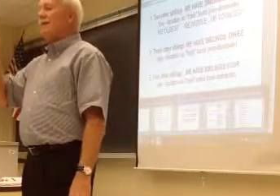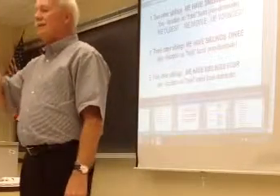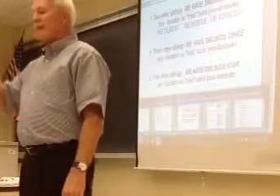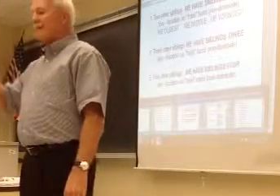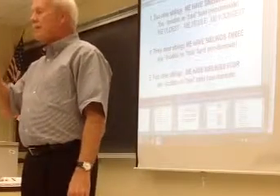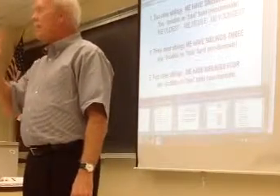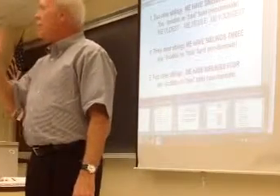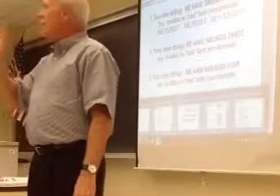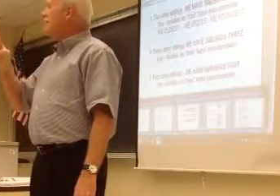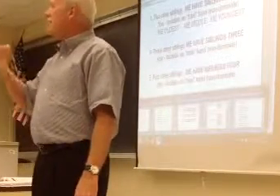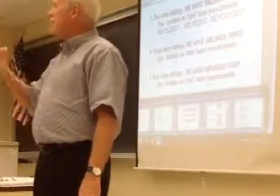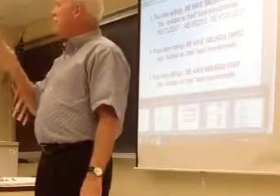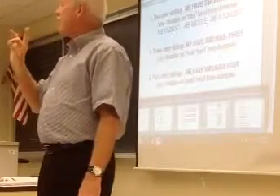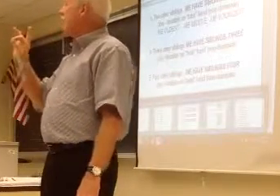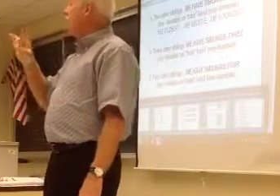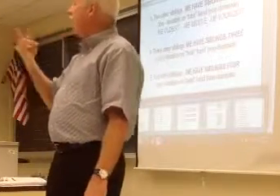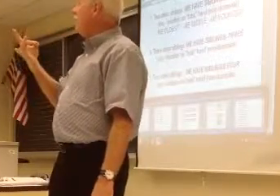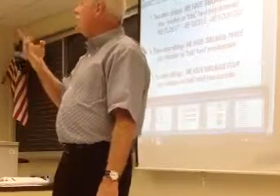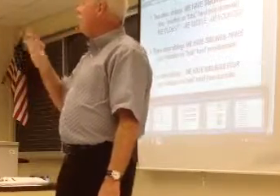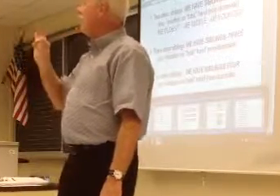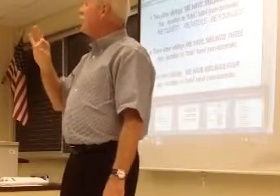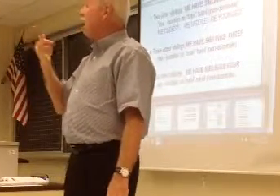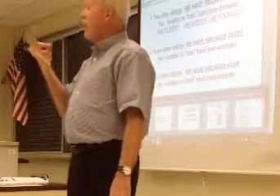Likewise, sixth, seventh, eighth, ninth.